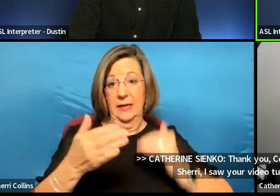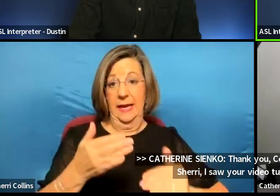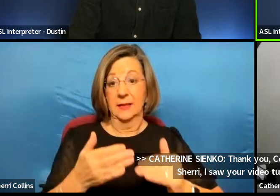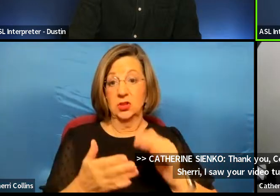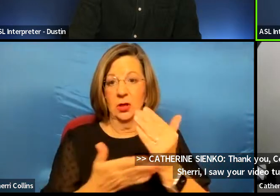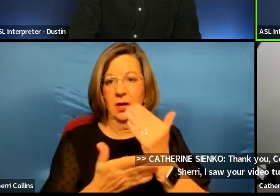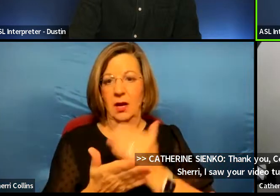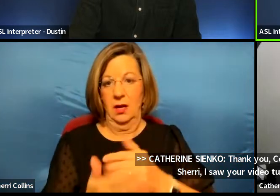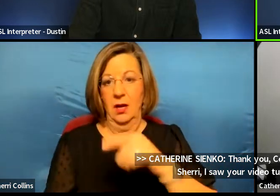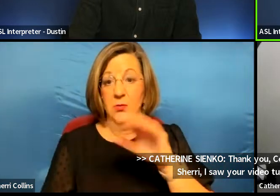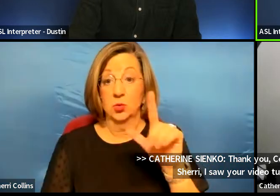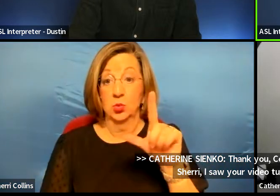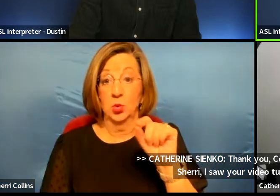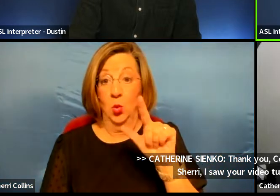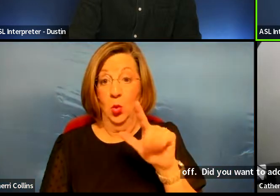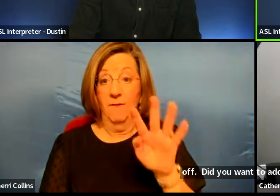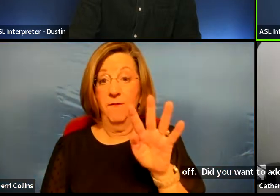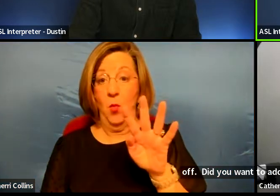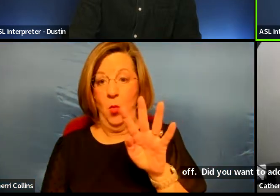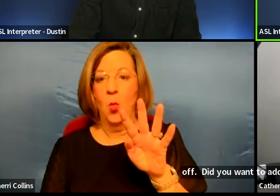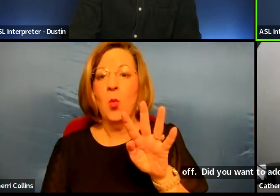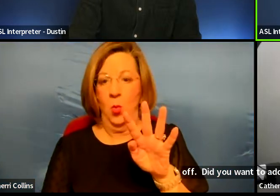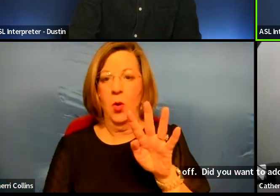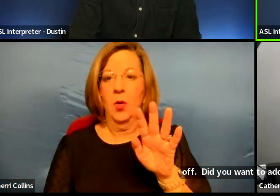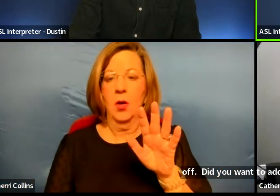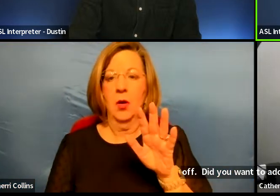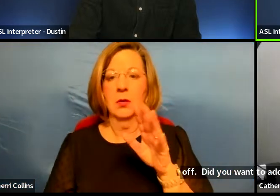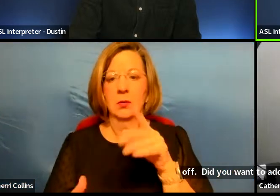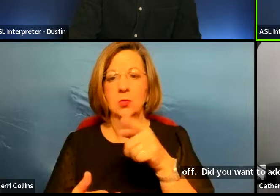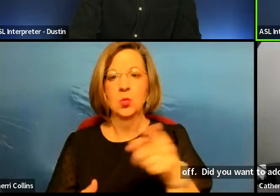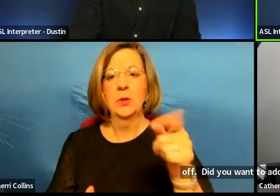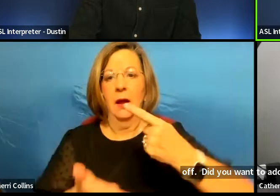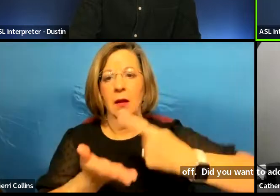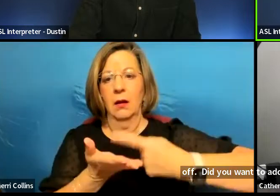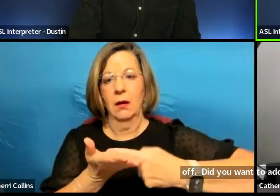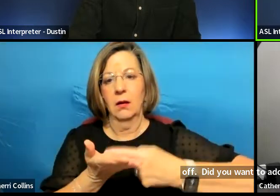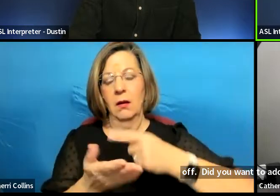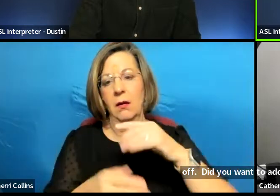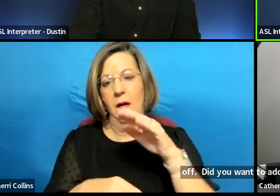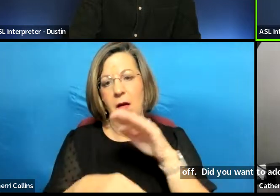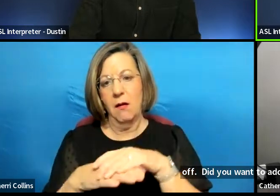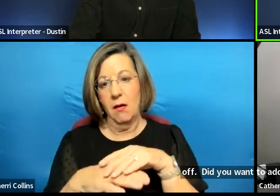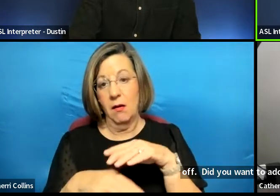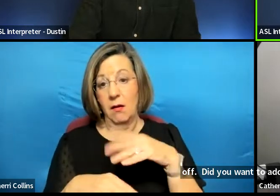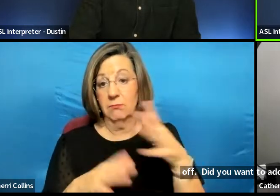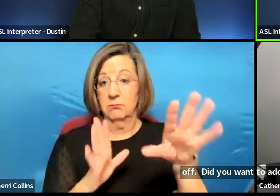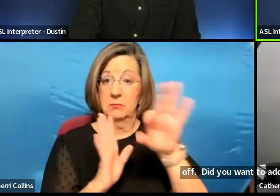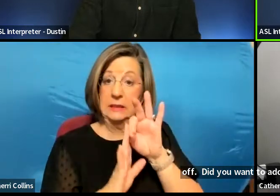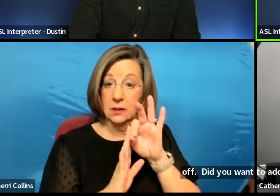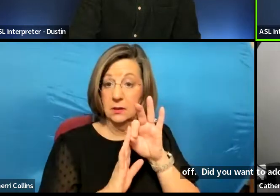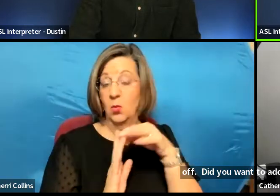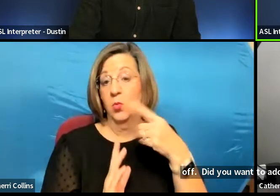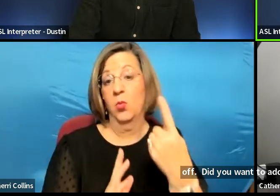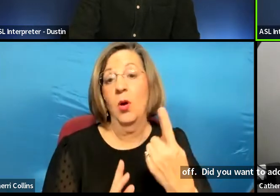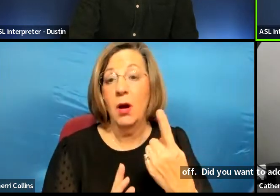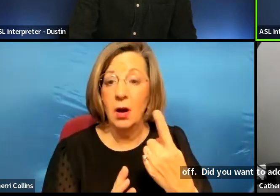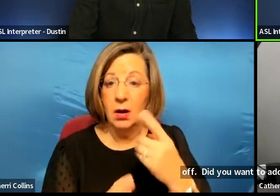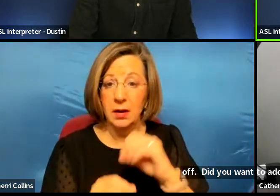I did want to mention, because the next agenda for 2024, you all can